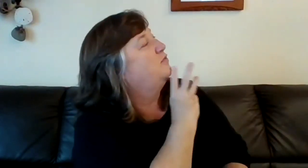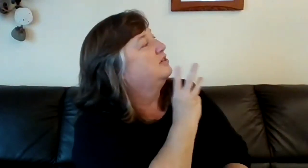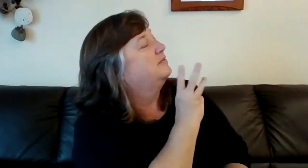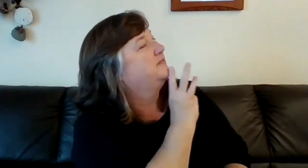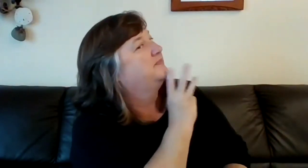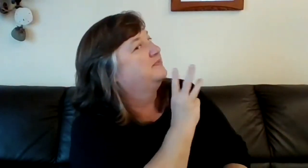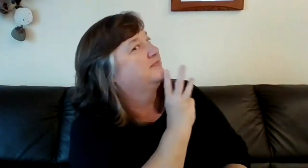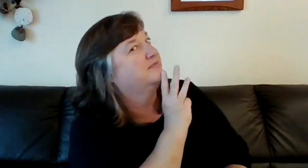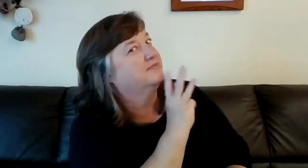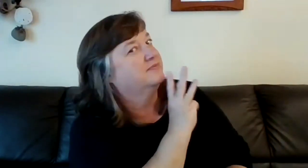water.